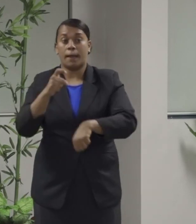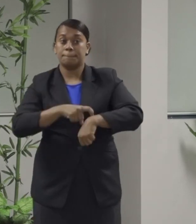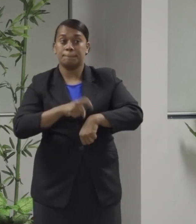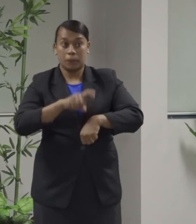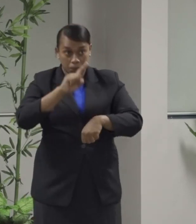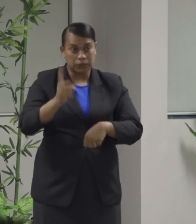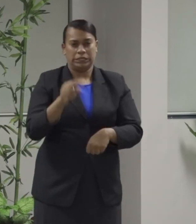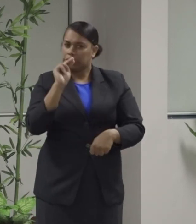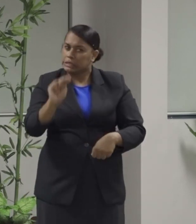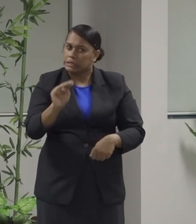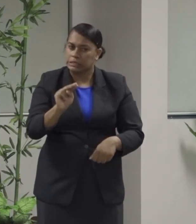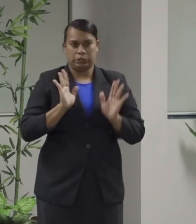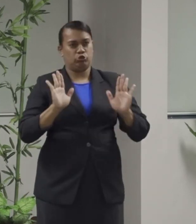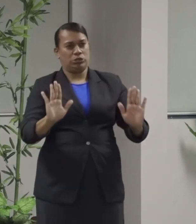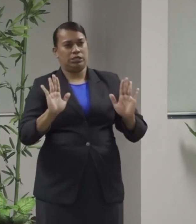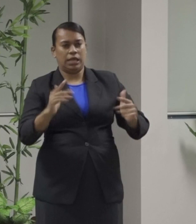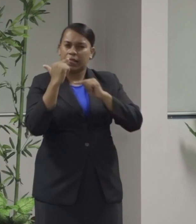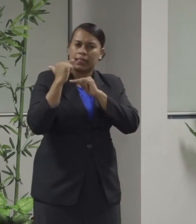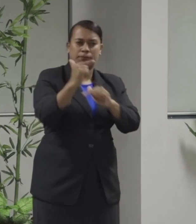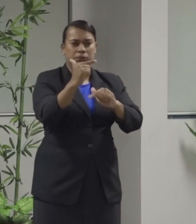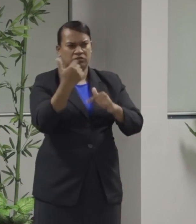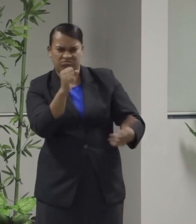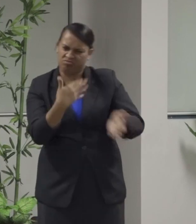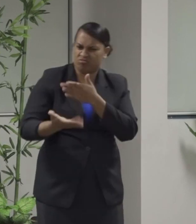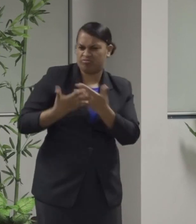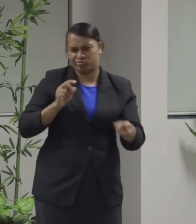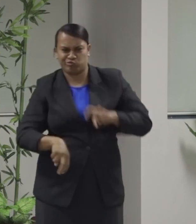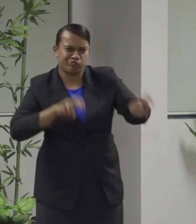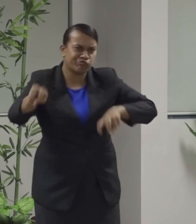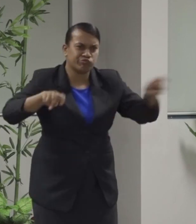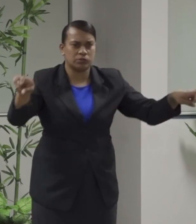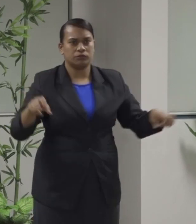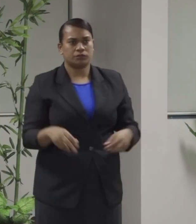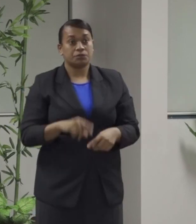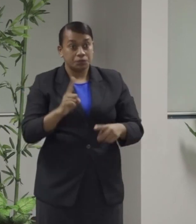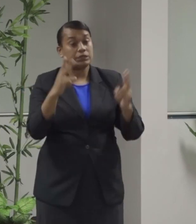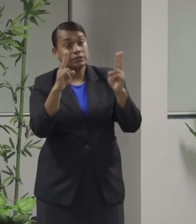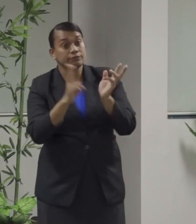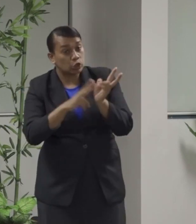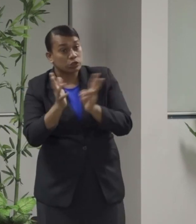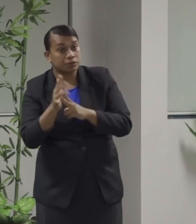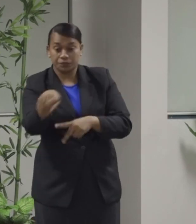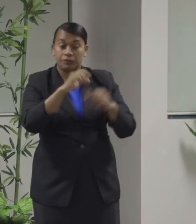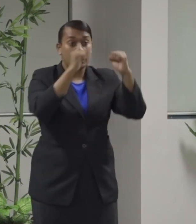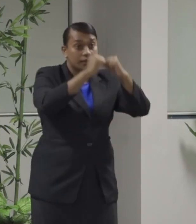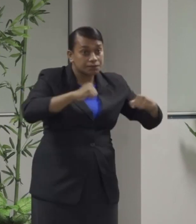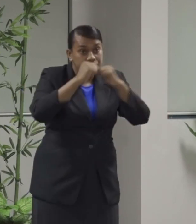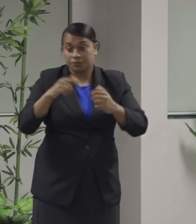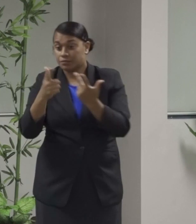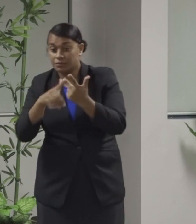non-essential movement. And that goes for villages and settlements as well. There will be no